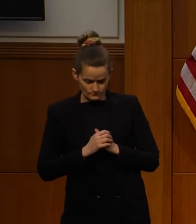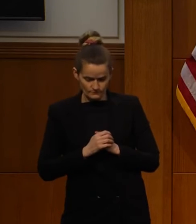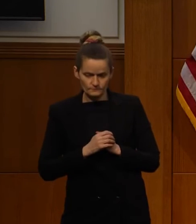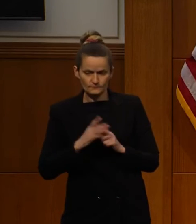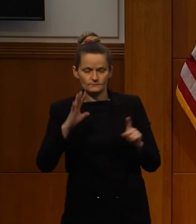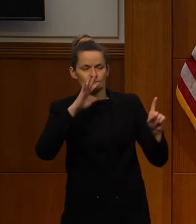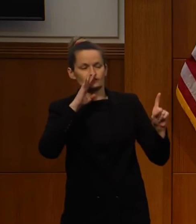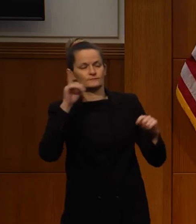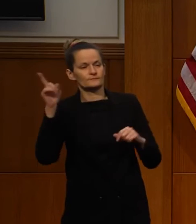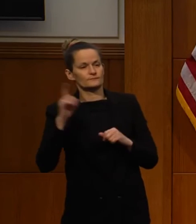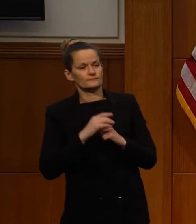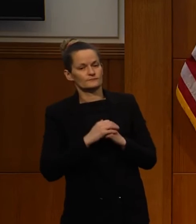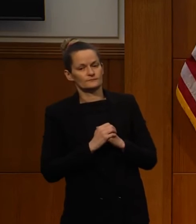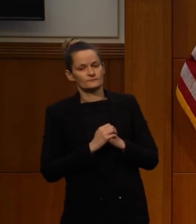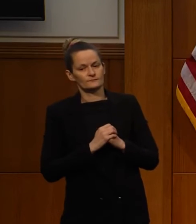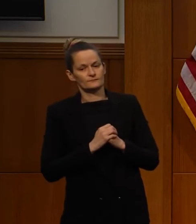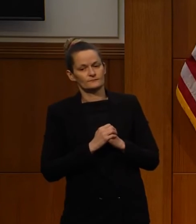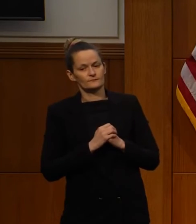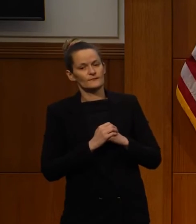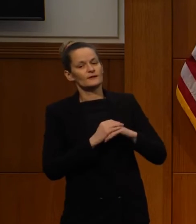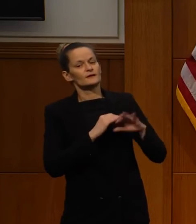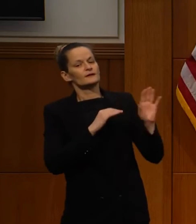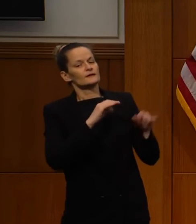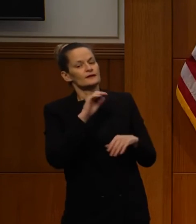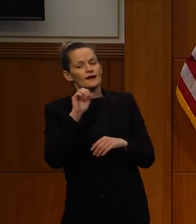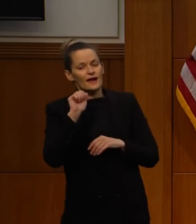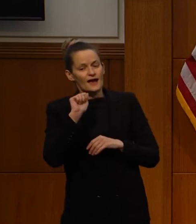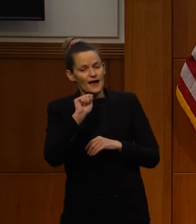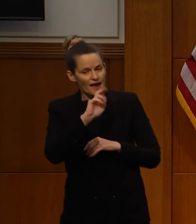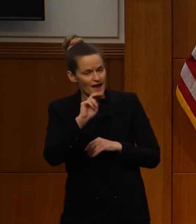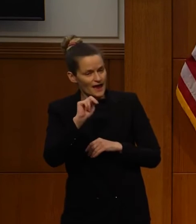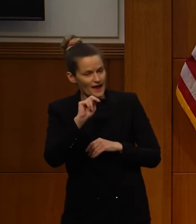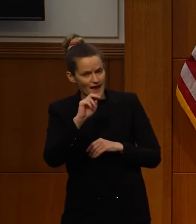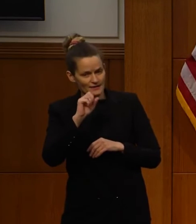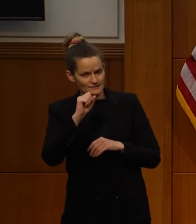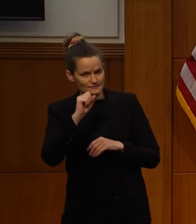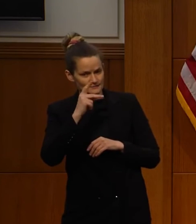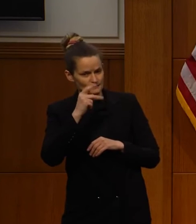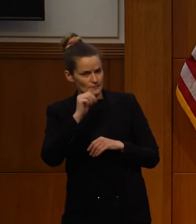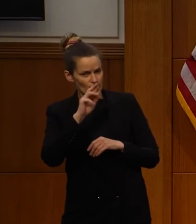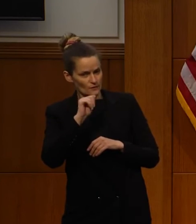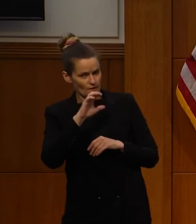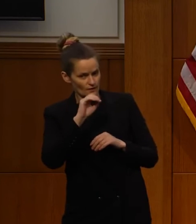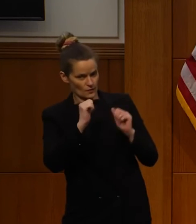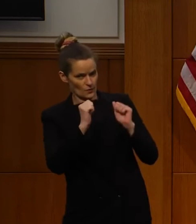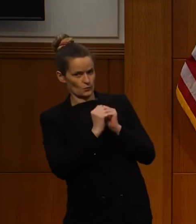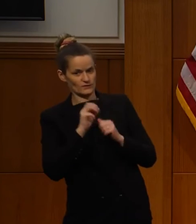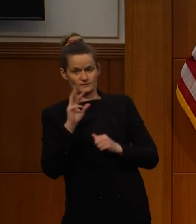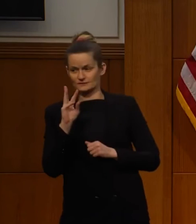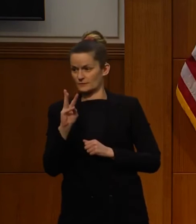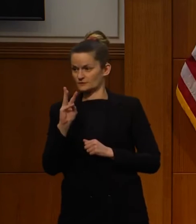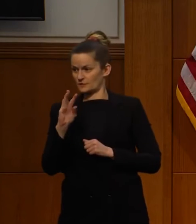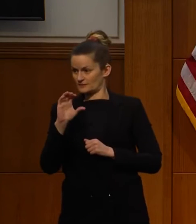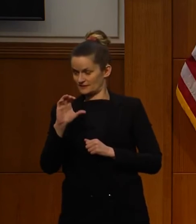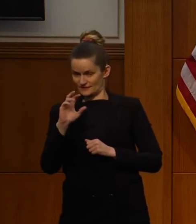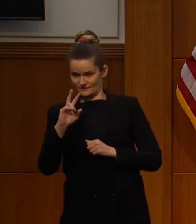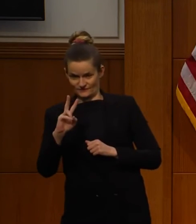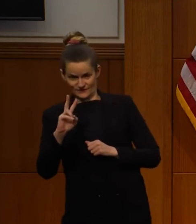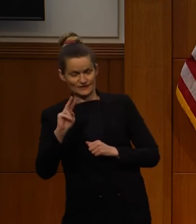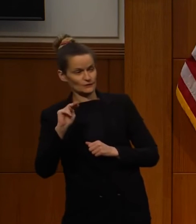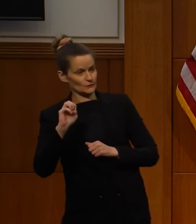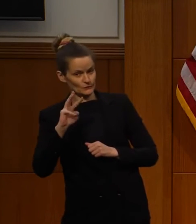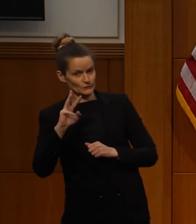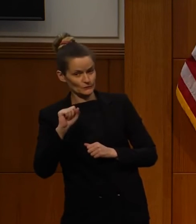All right, Ann Sparaco with WVEC 13 News Now. Do you have a question? *6 to unmute yourself.